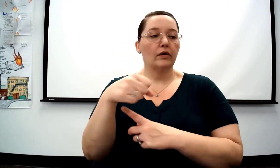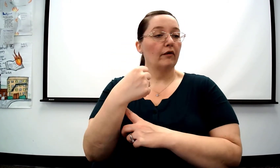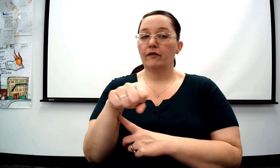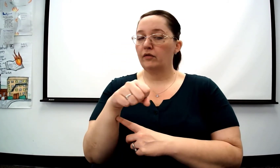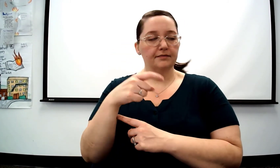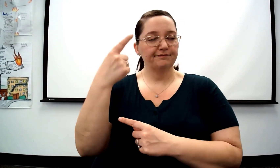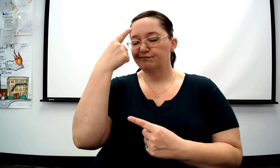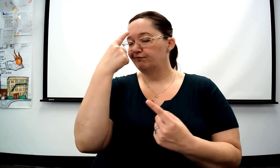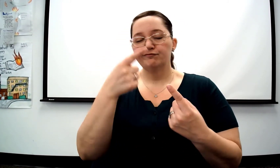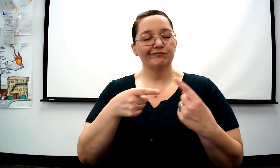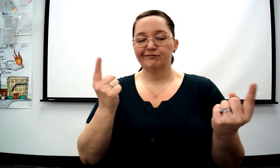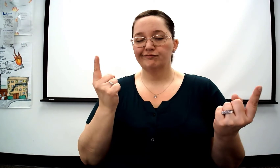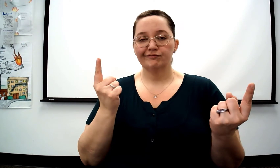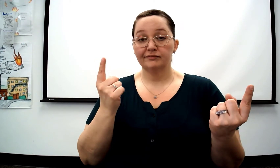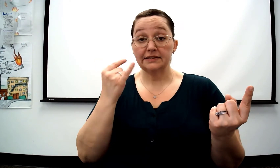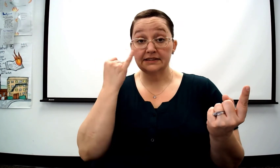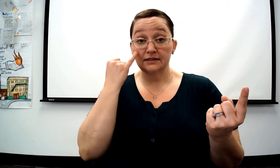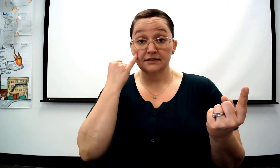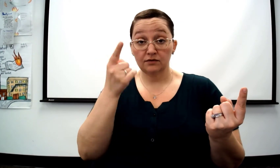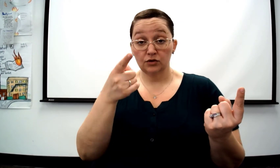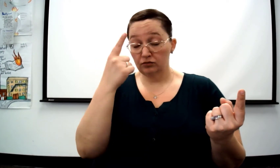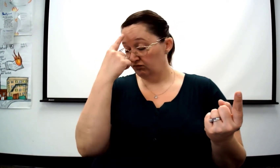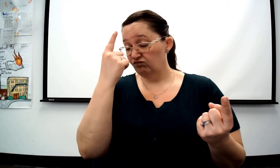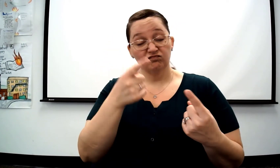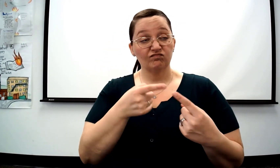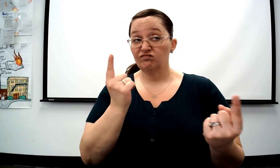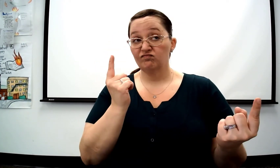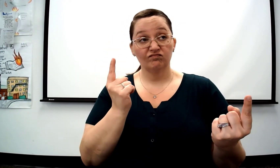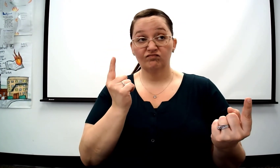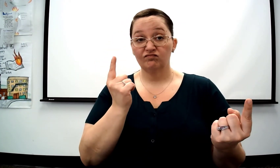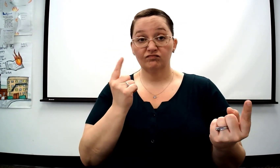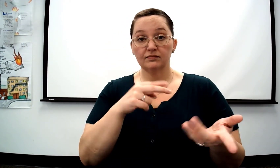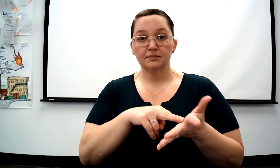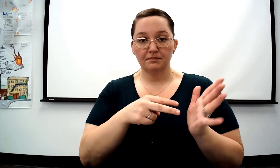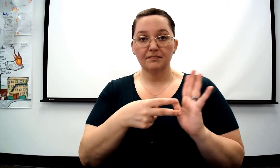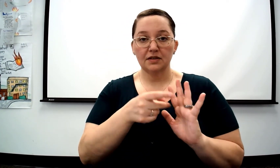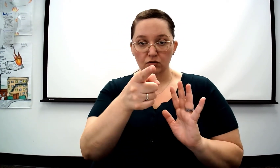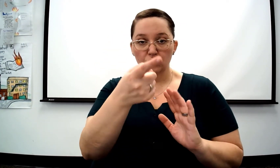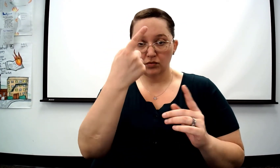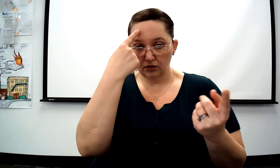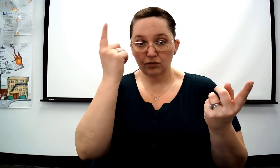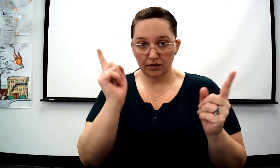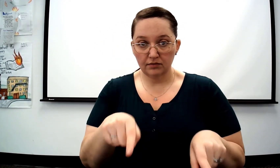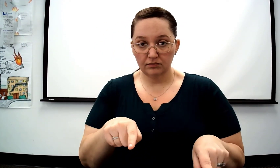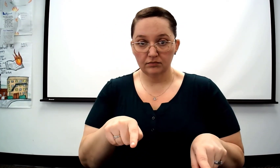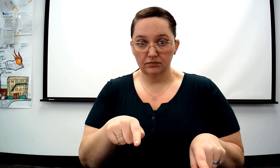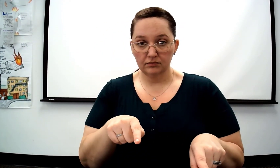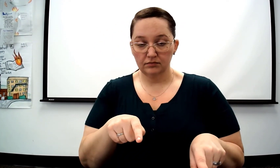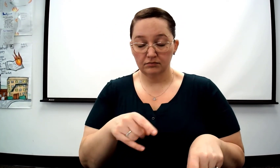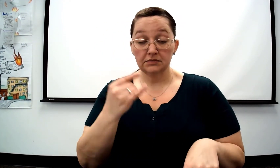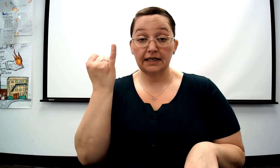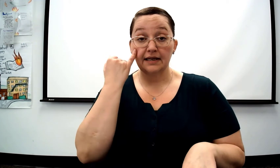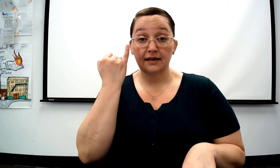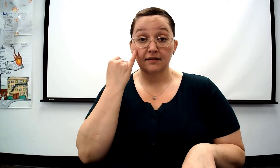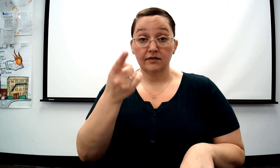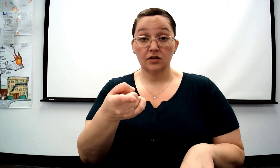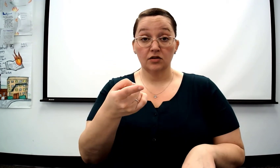It's very important to remember, do not negate these. If you negate them, you are saying the opposite of what they mean. If you